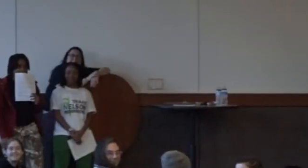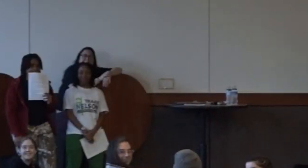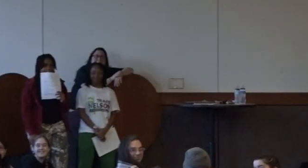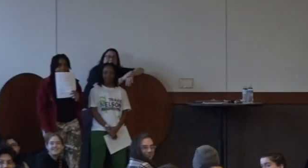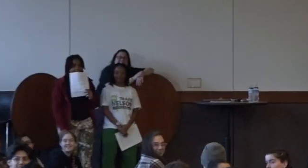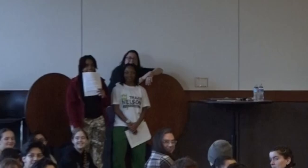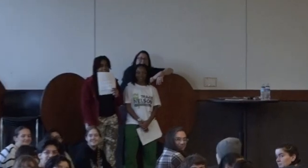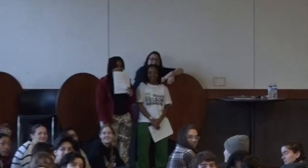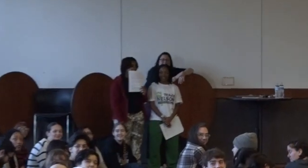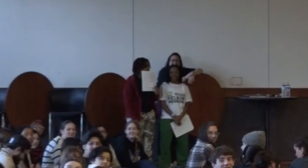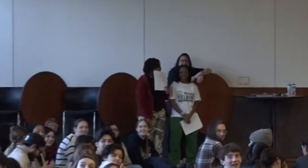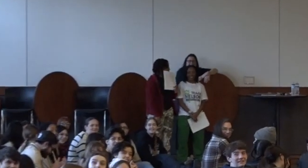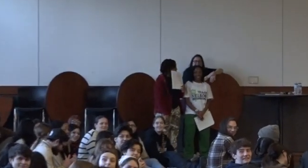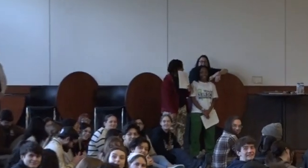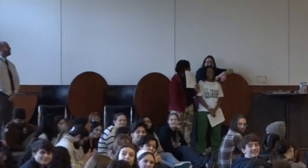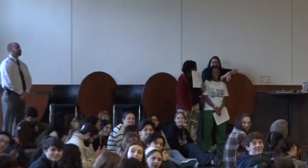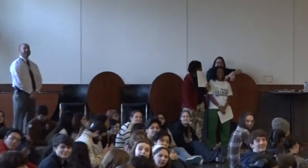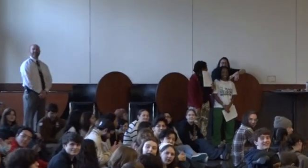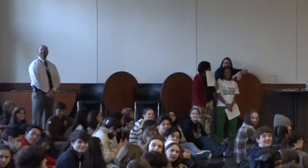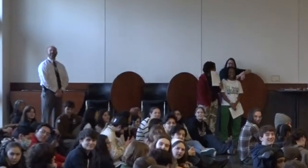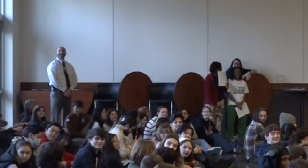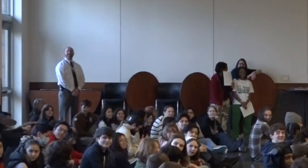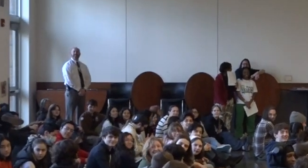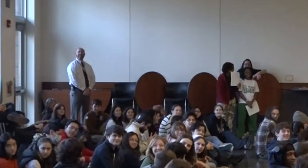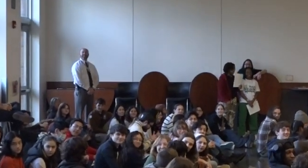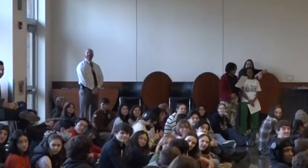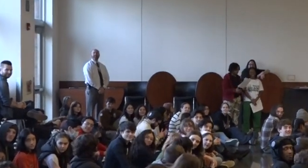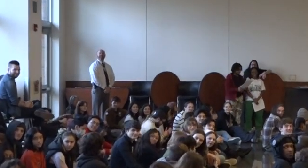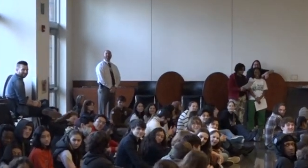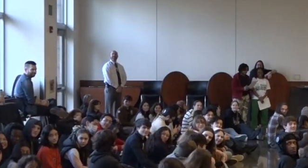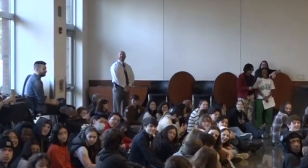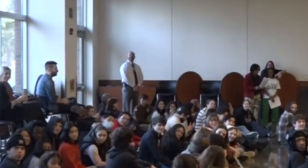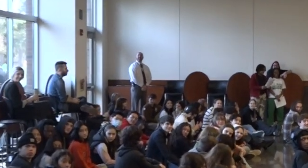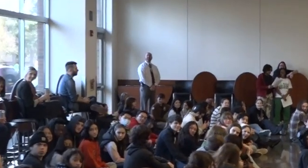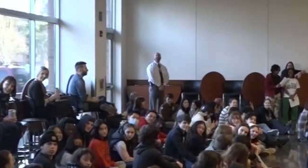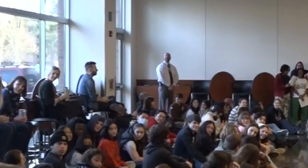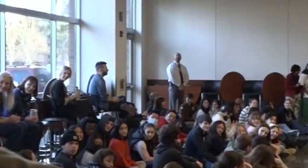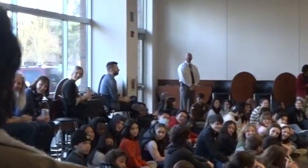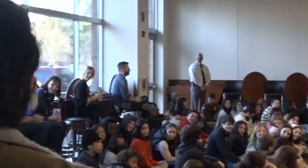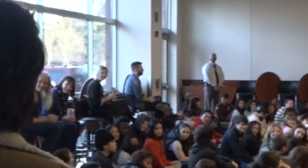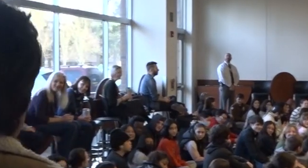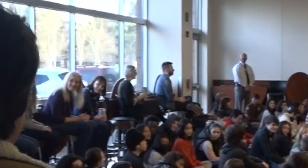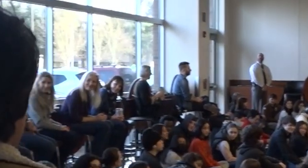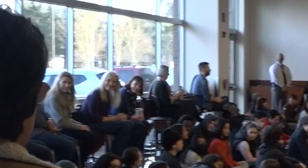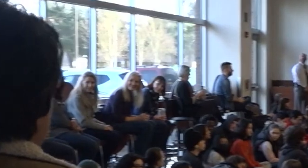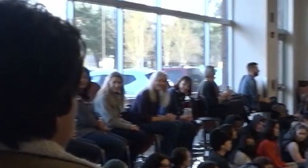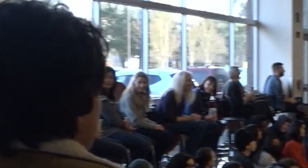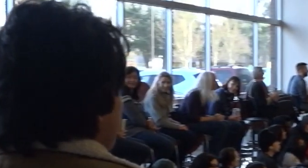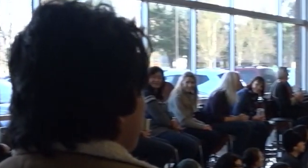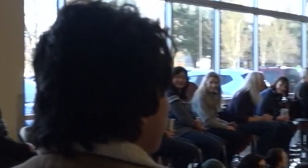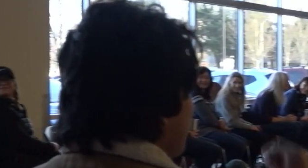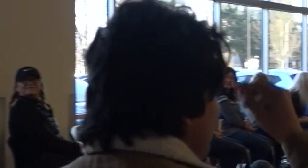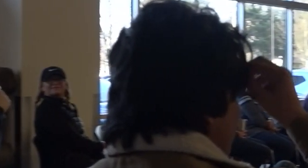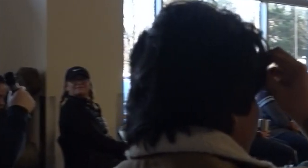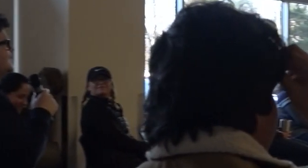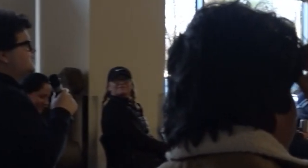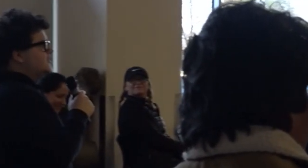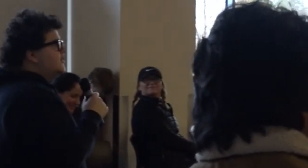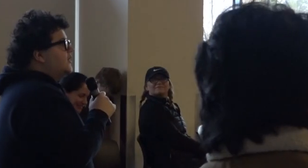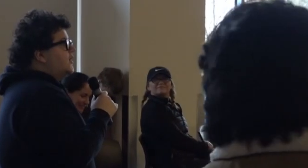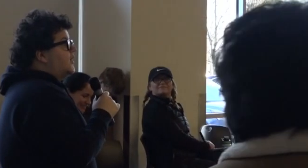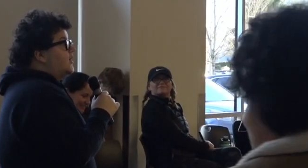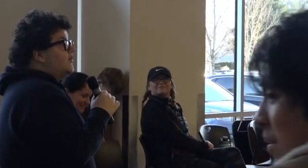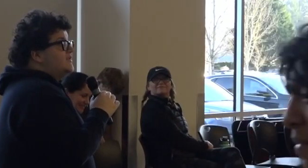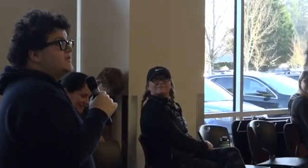Thank you. Hi. Sorry, that's a little loud. Hi there. I'm Mitchell. Hey, Mitchell. I really like your